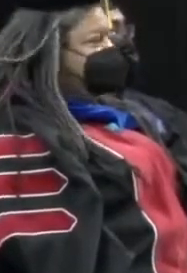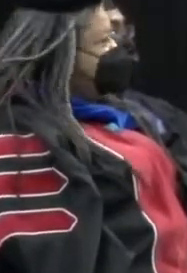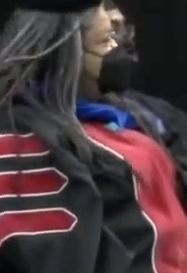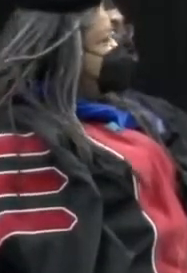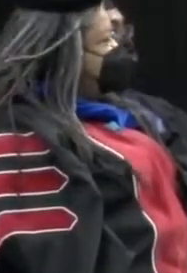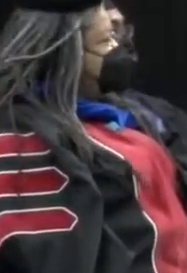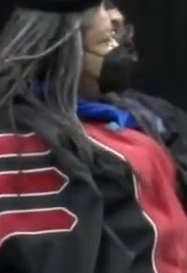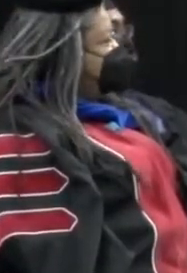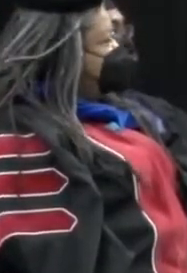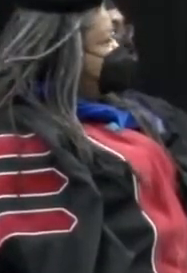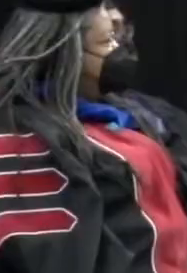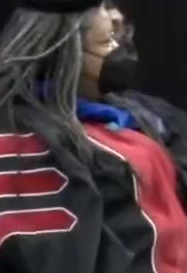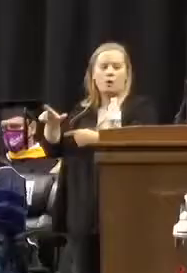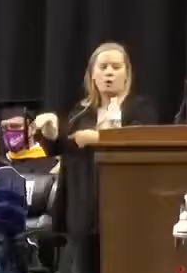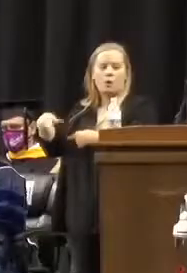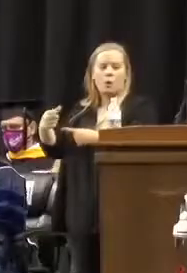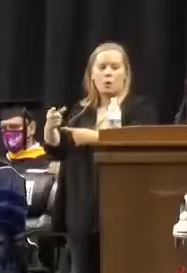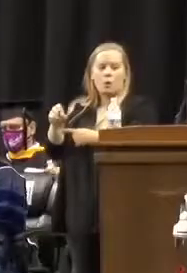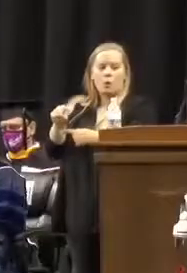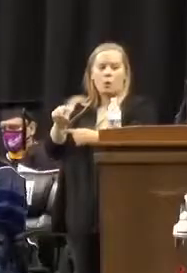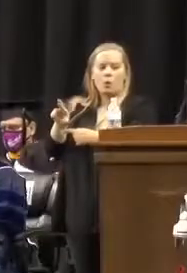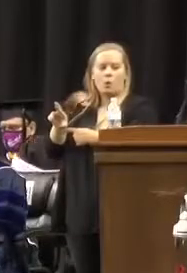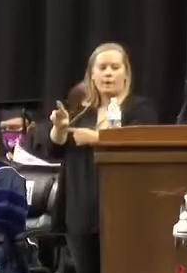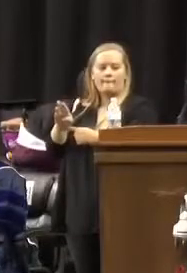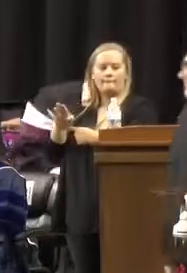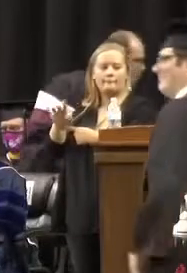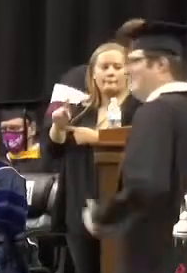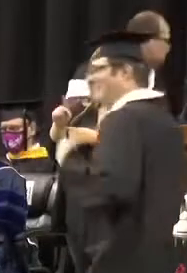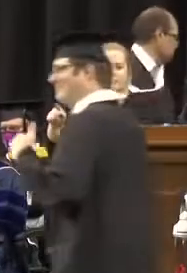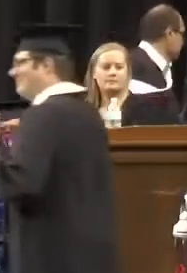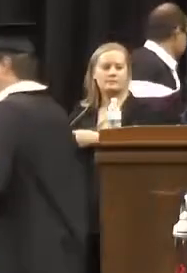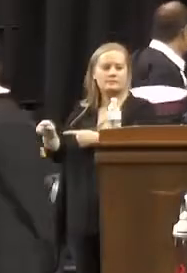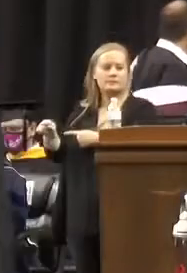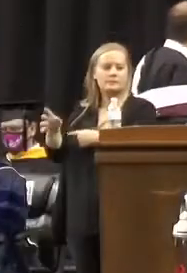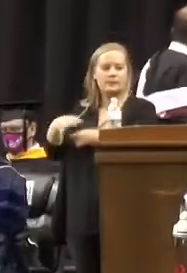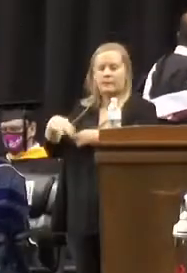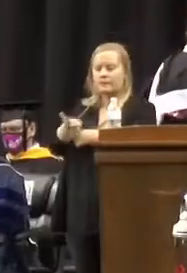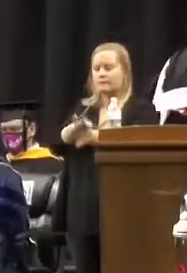Michael D. Gorbitz, Film Crew Trainee.